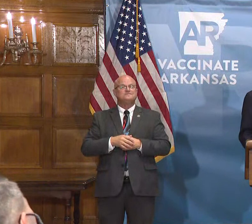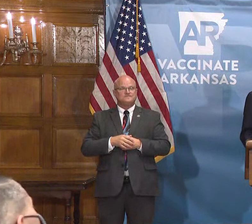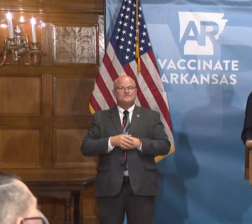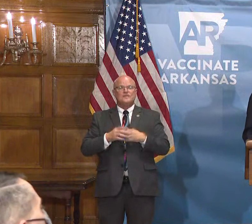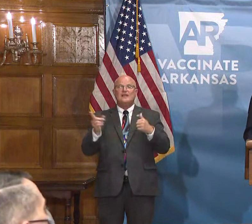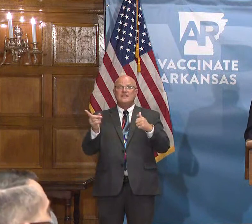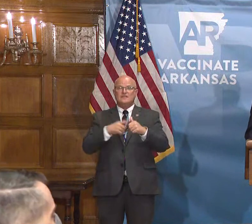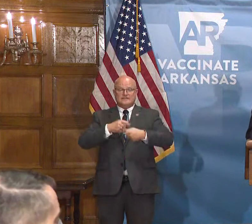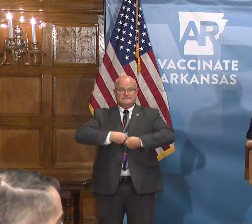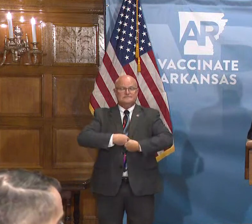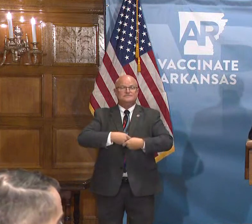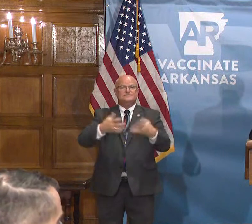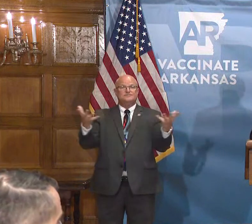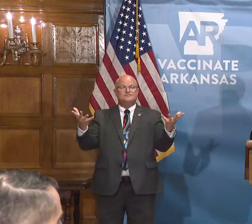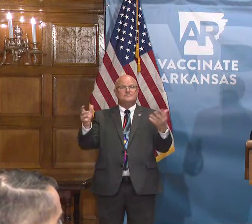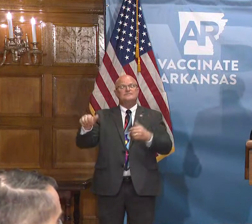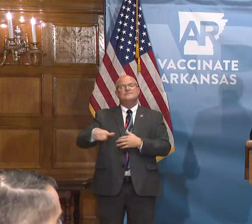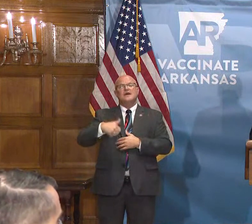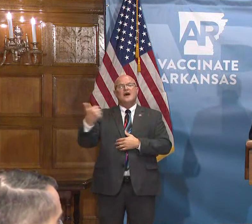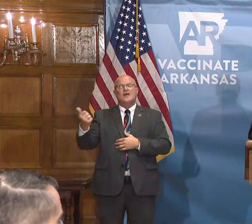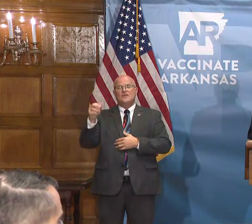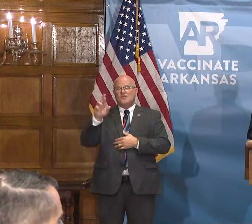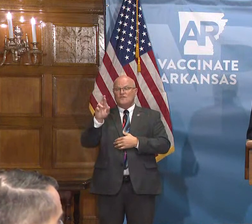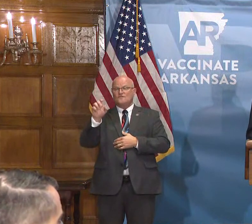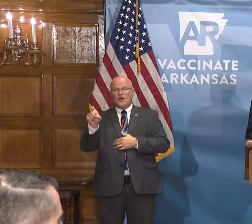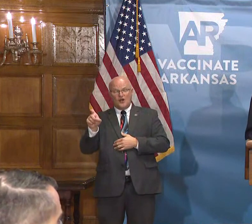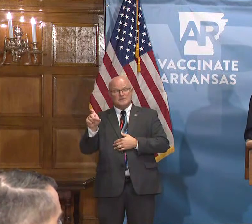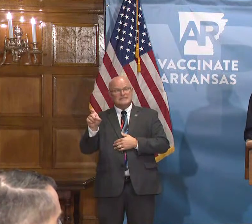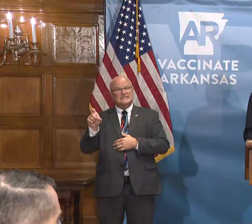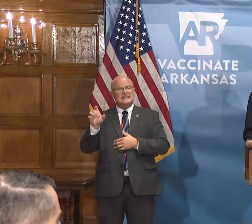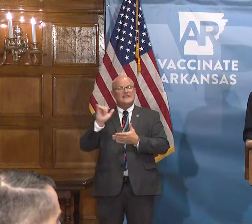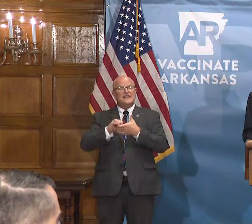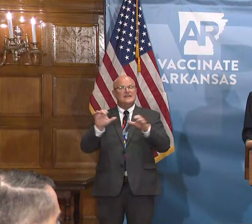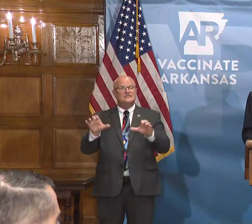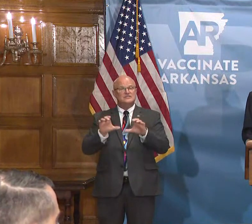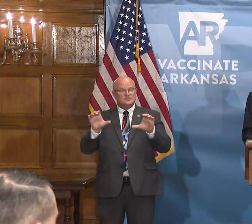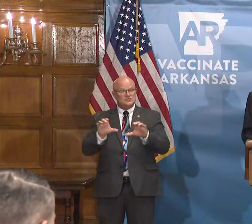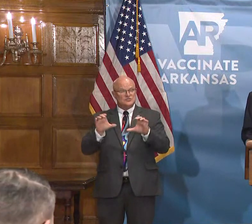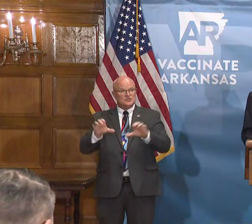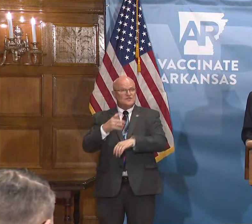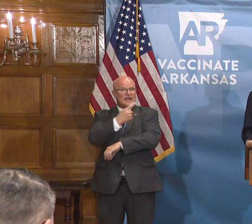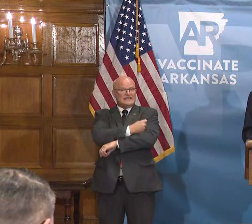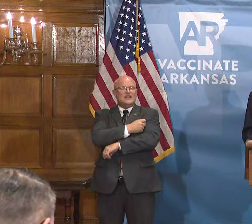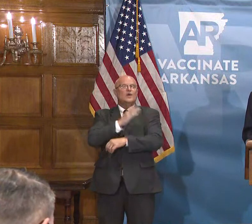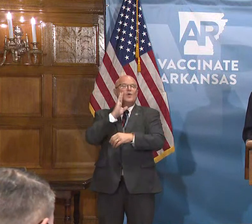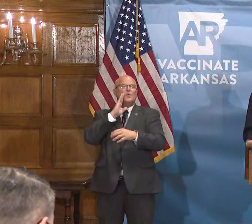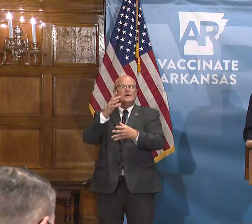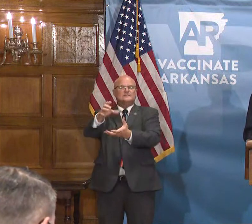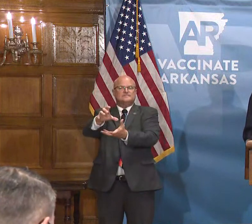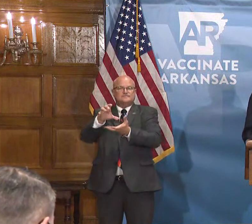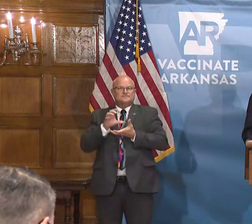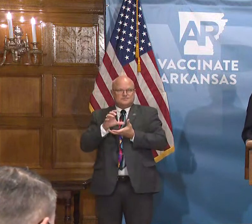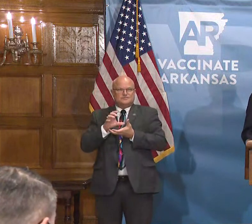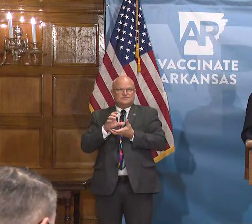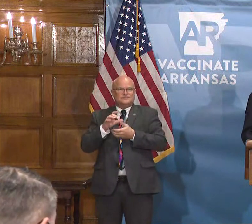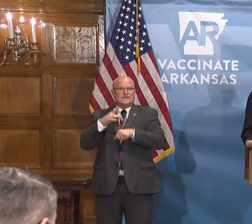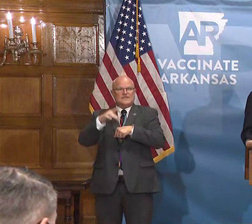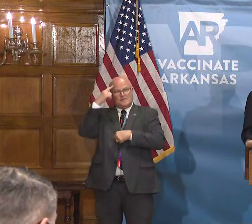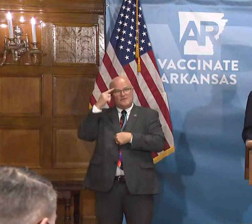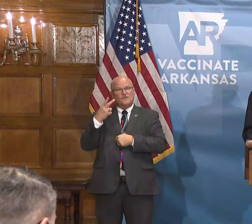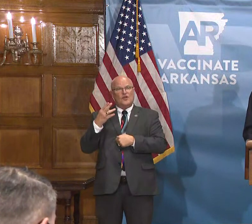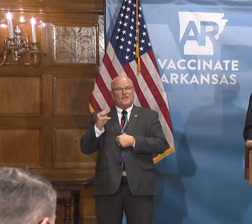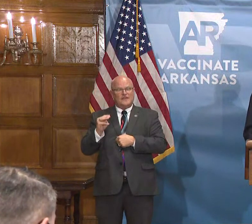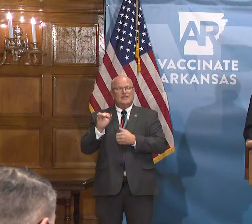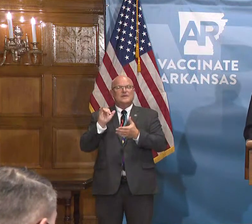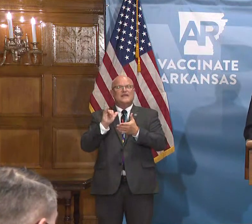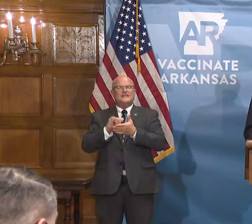initial rollout, other pharmacies and clinics that are routinely doing vaccinations will get a supply available to them,